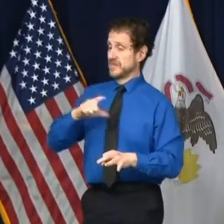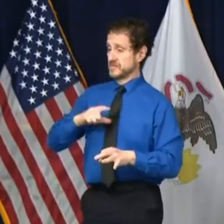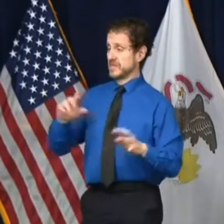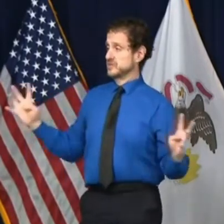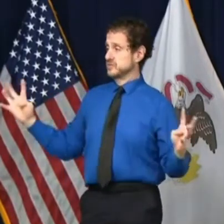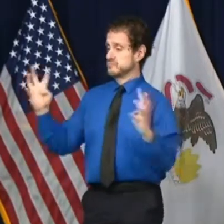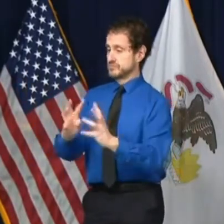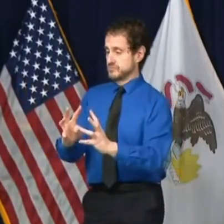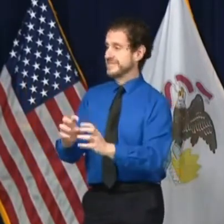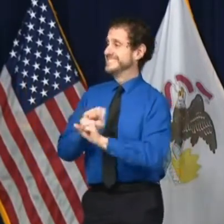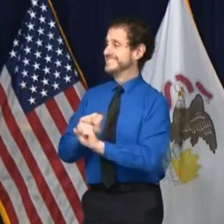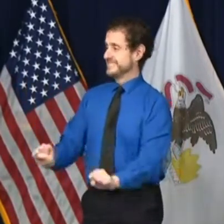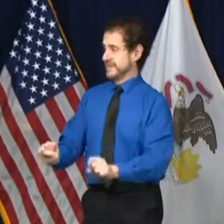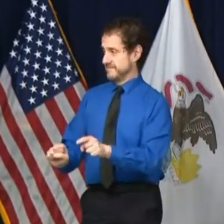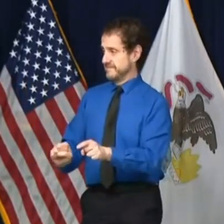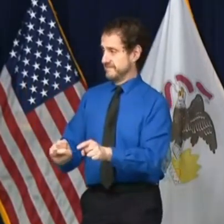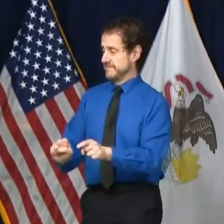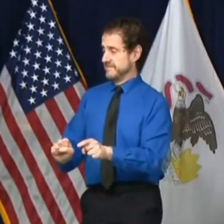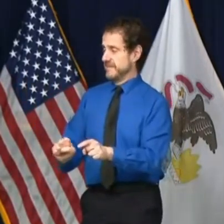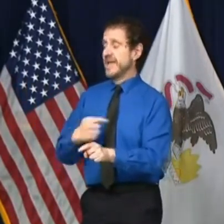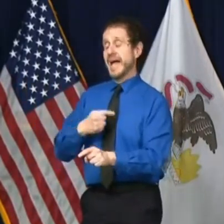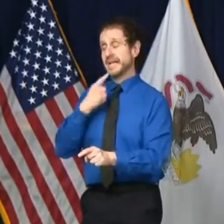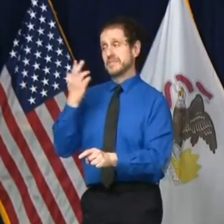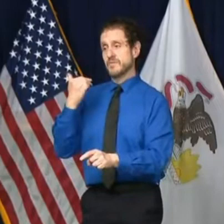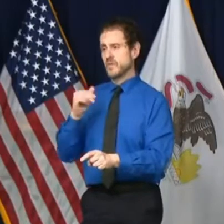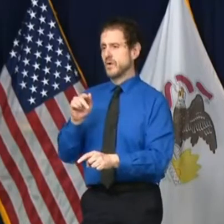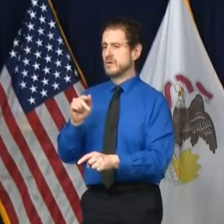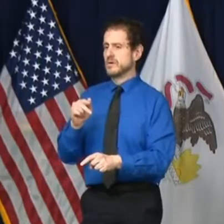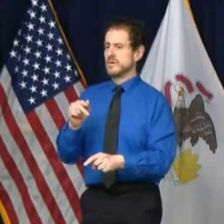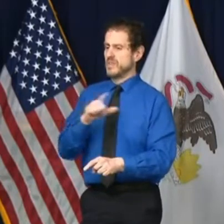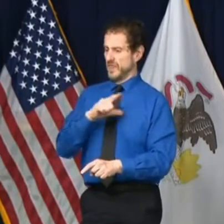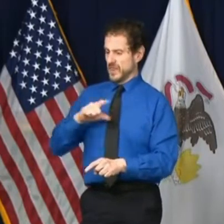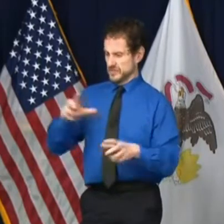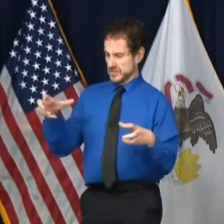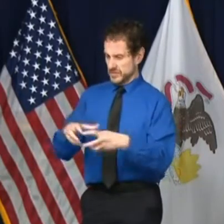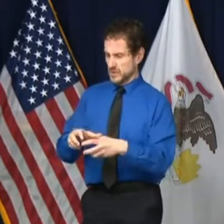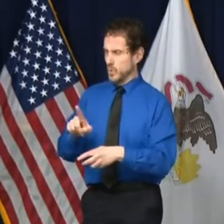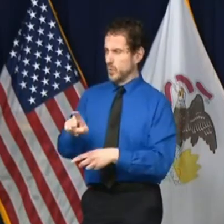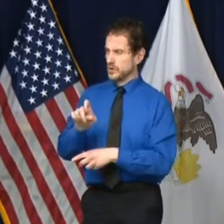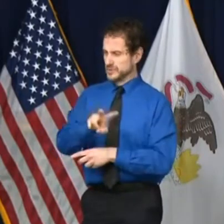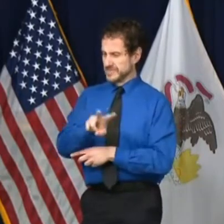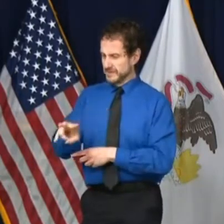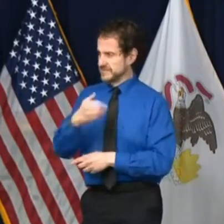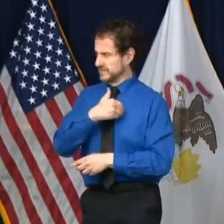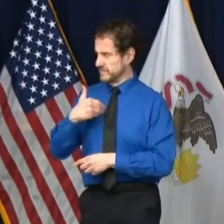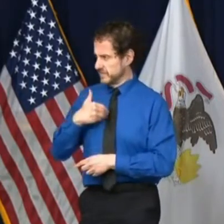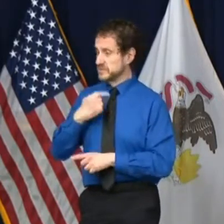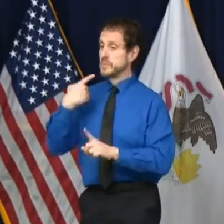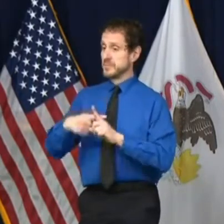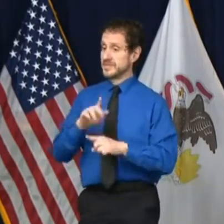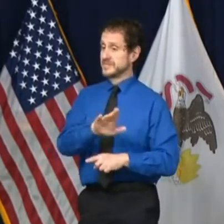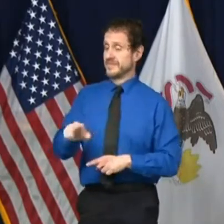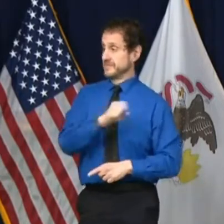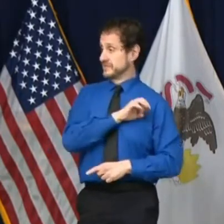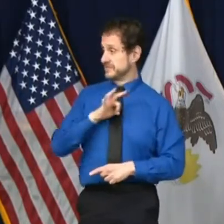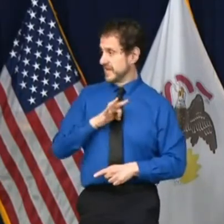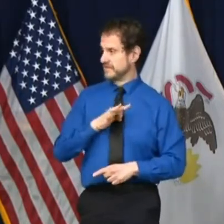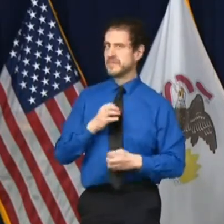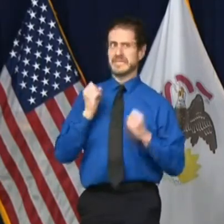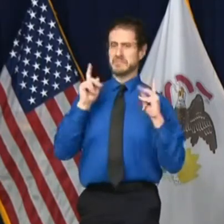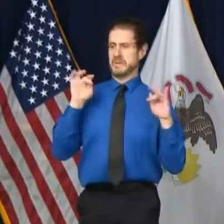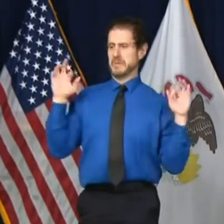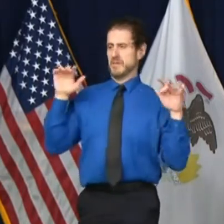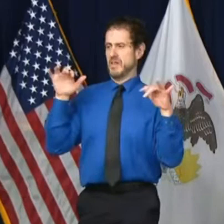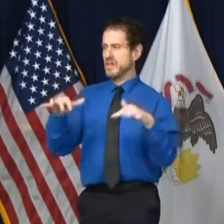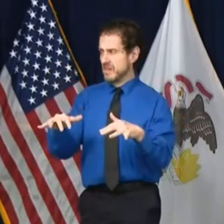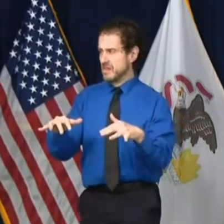And, this, like I've said before, 177 members of the General Assembly plus staff, that's an awful lot of people. That's more than